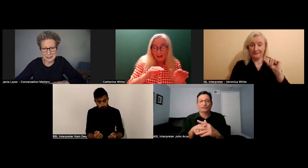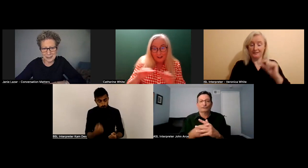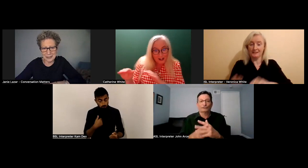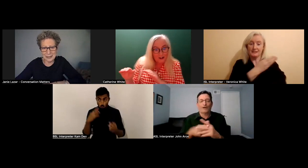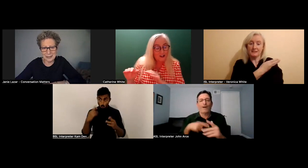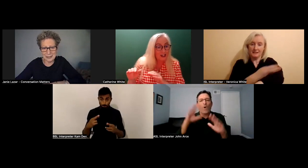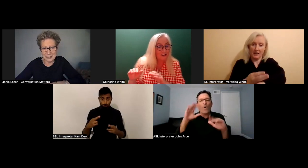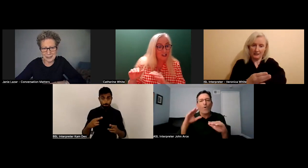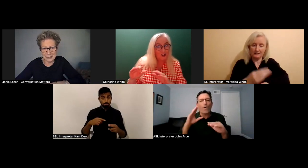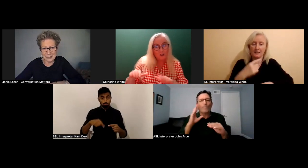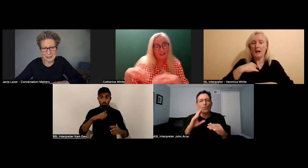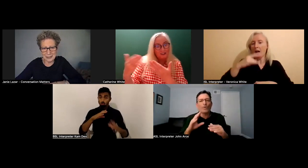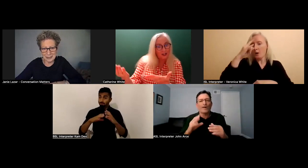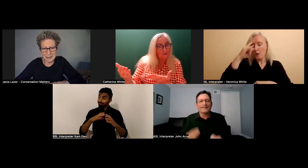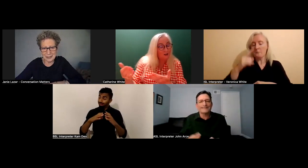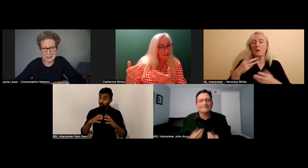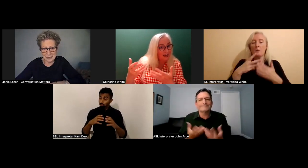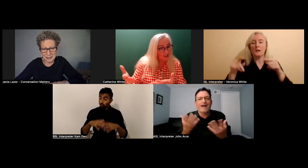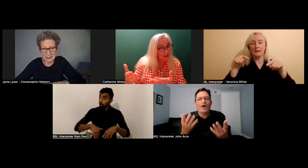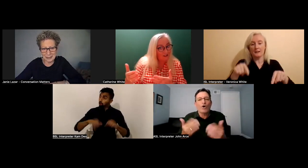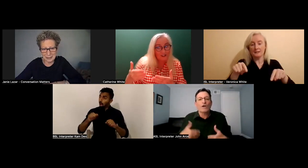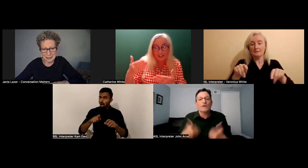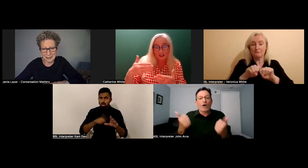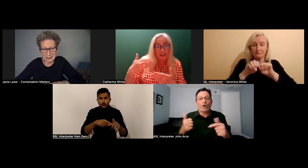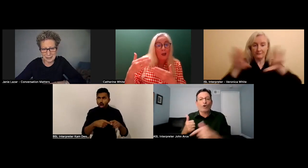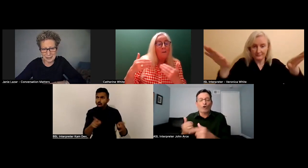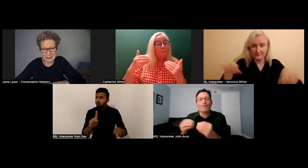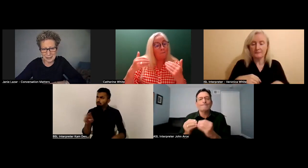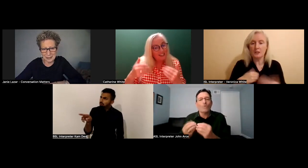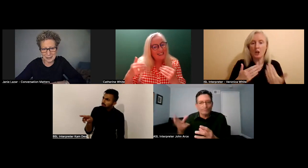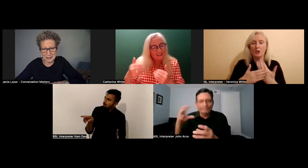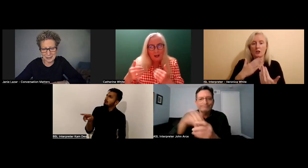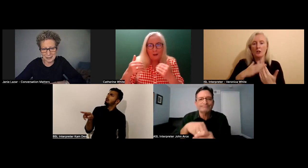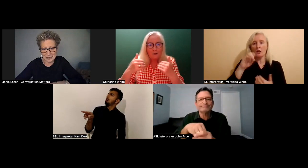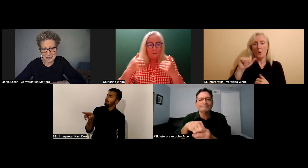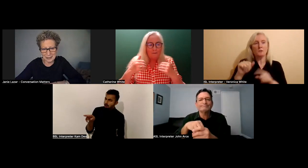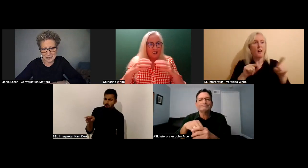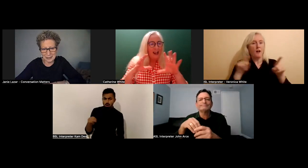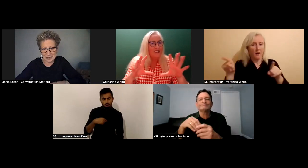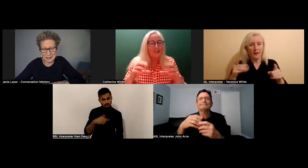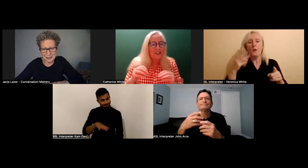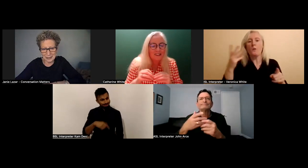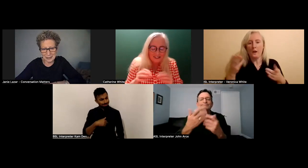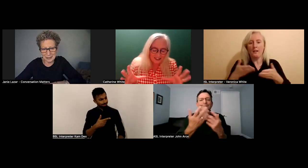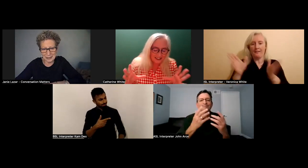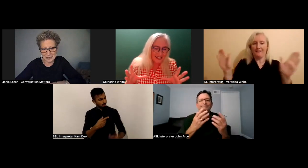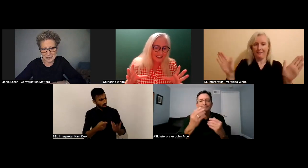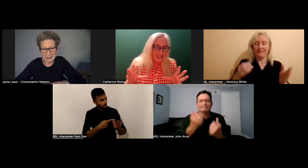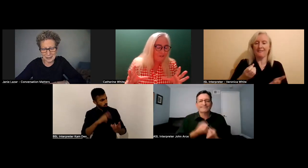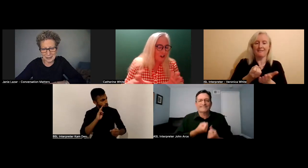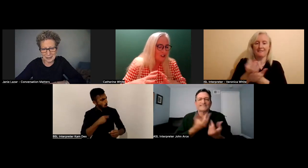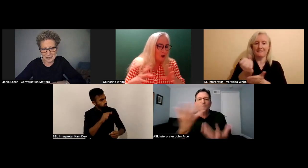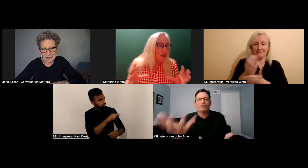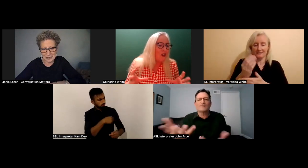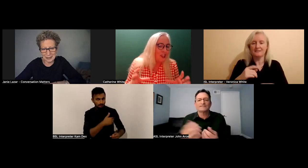inspire the younger generation Codas to come out and have their conversation. But there's a saying in the